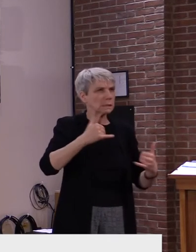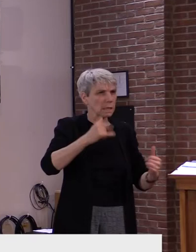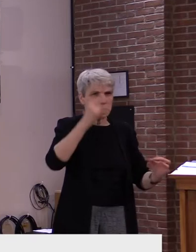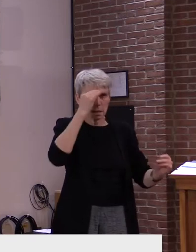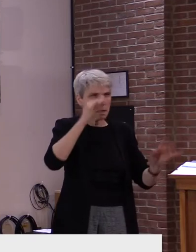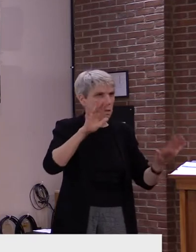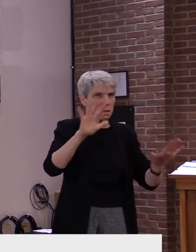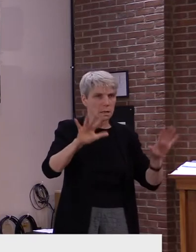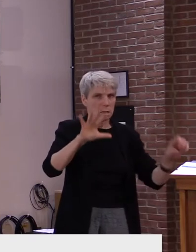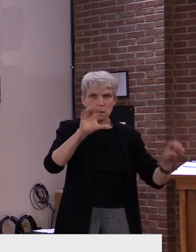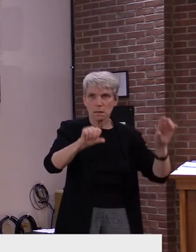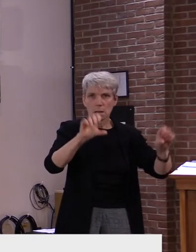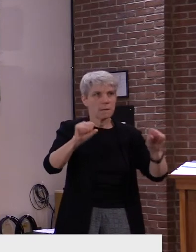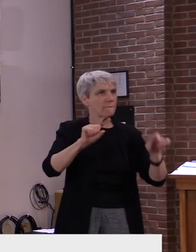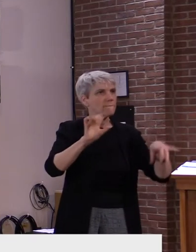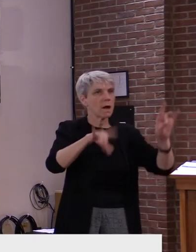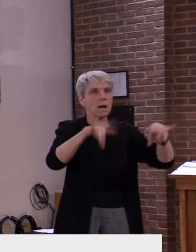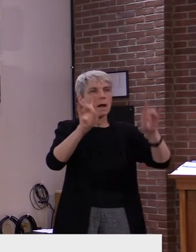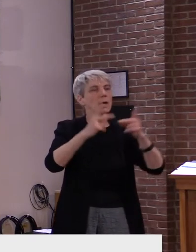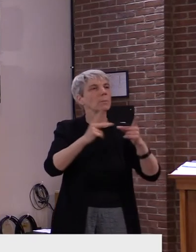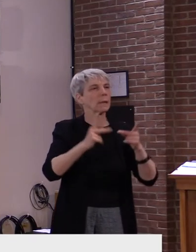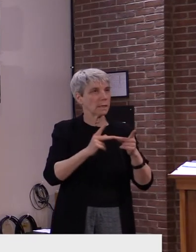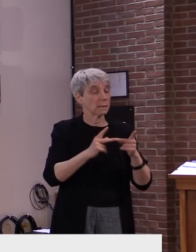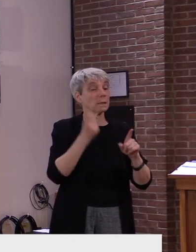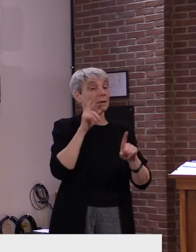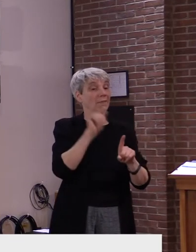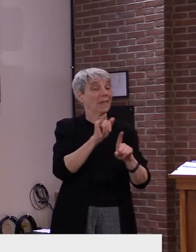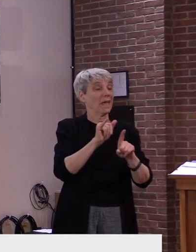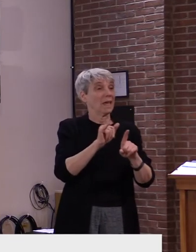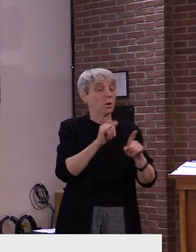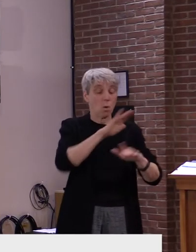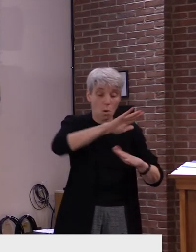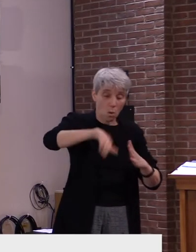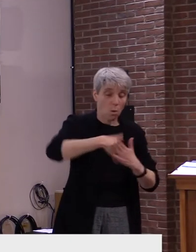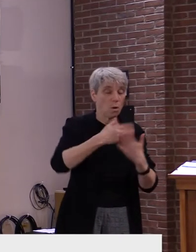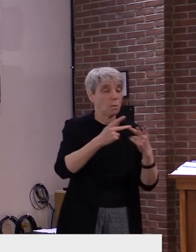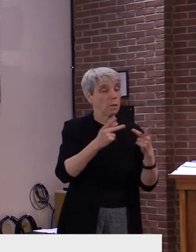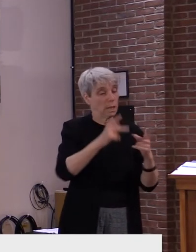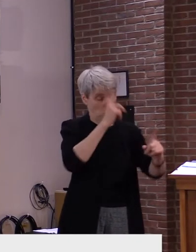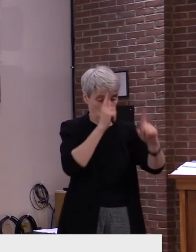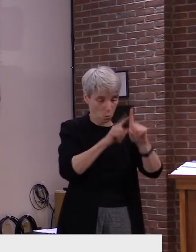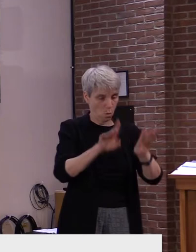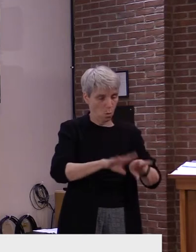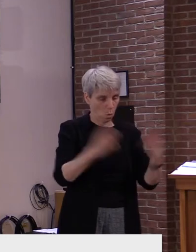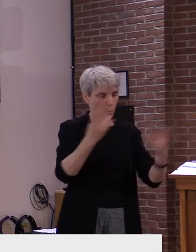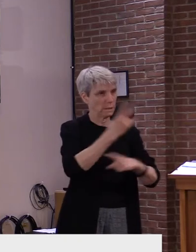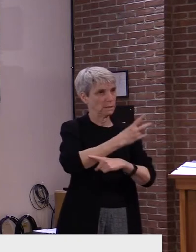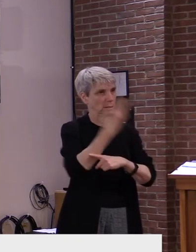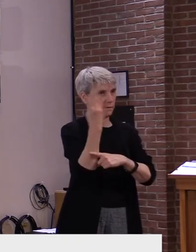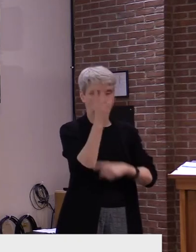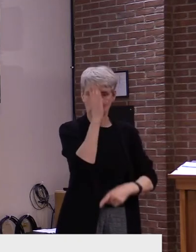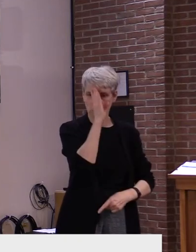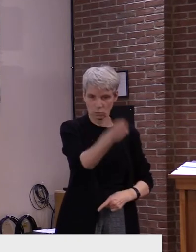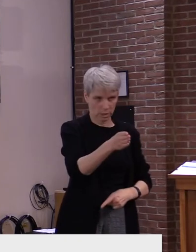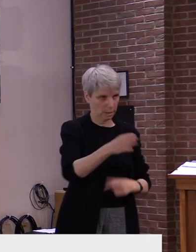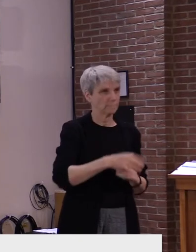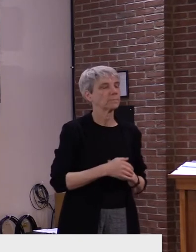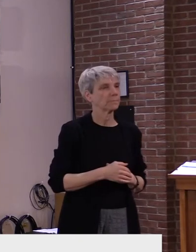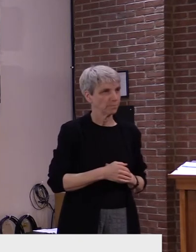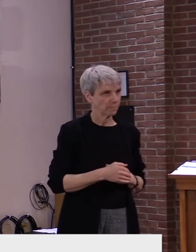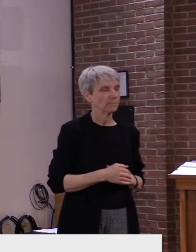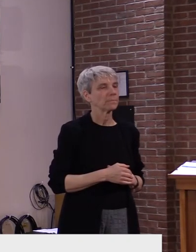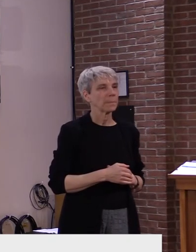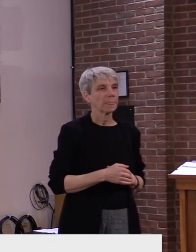now. So it would be open 7 days a week. Those are the sort of things that we're doing right now. The